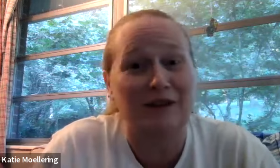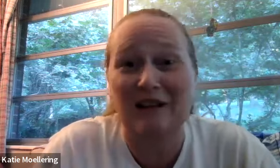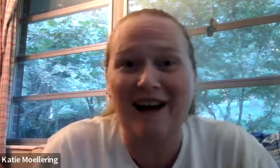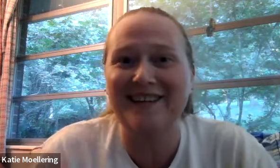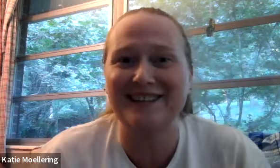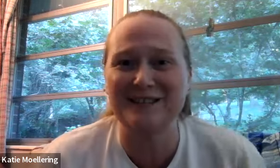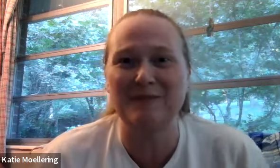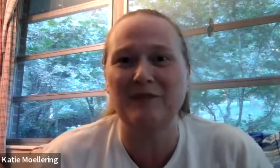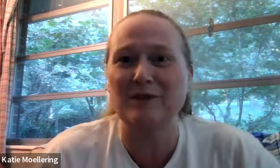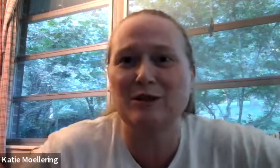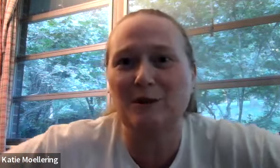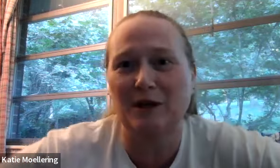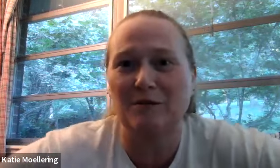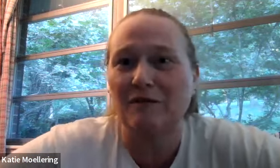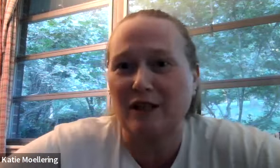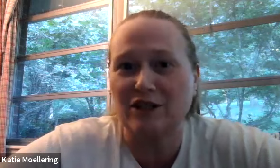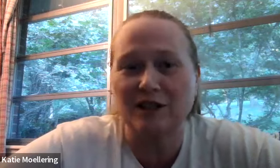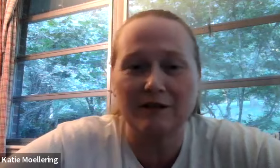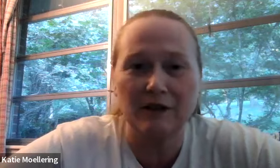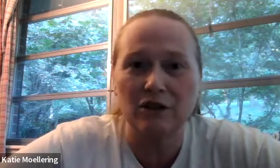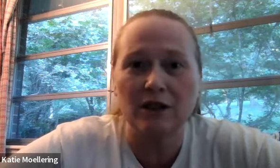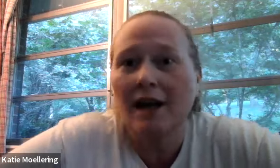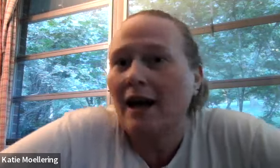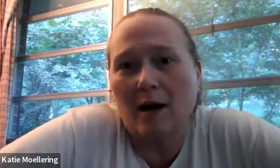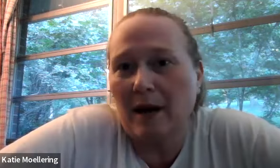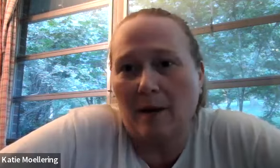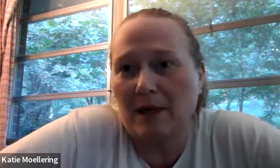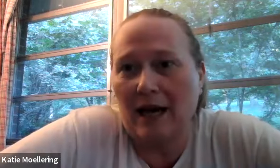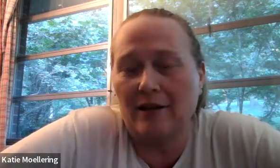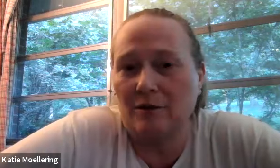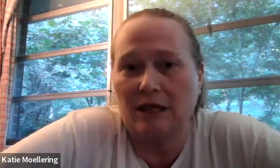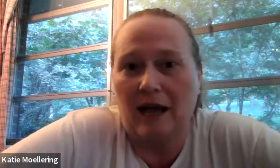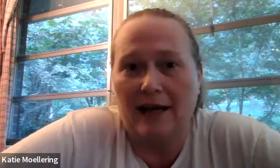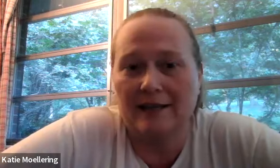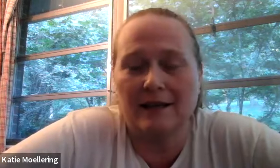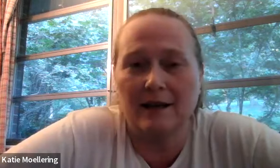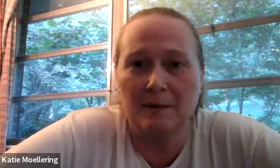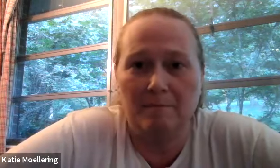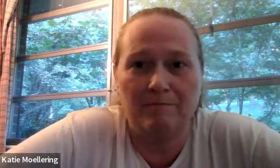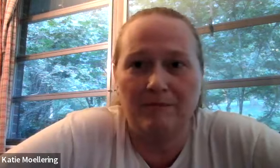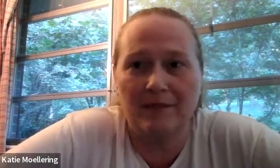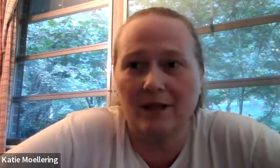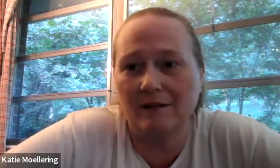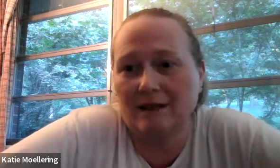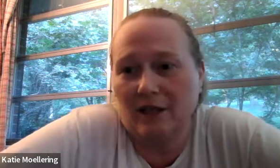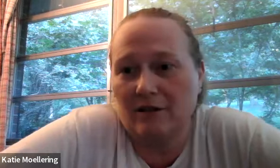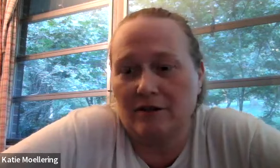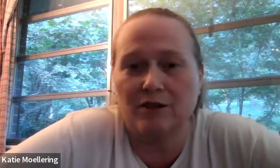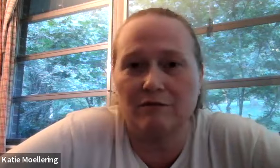a lot. But if you do want a refresher in the future, I'm happy to add you to a class. And you can just